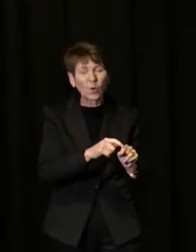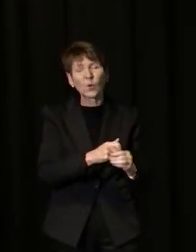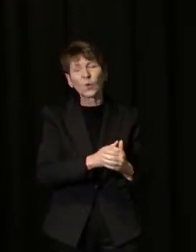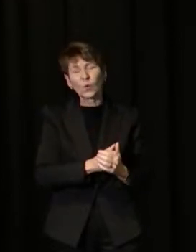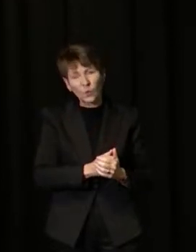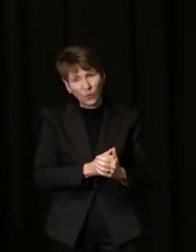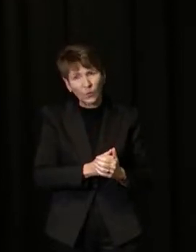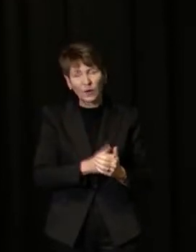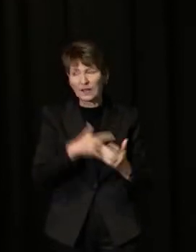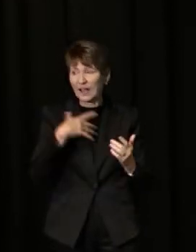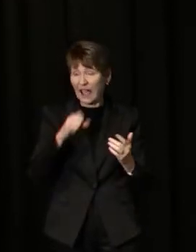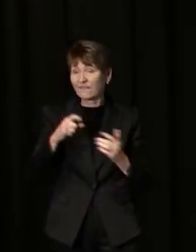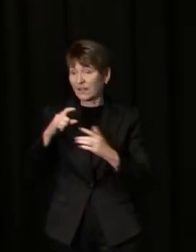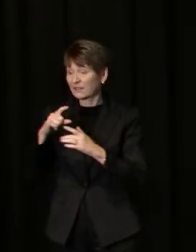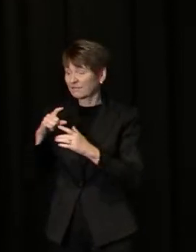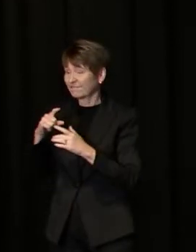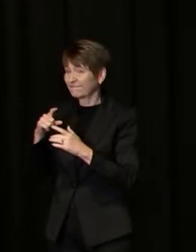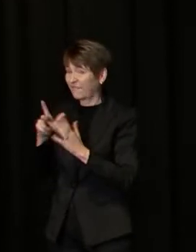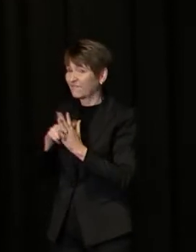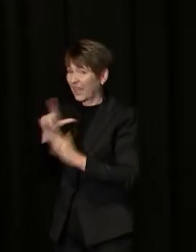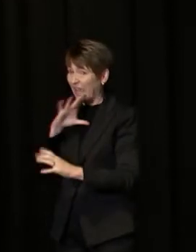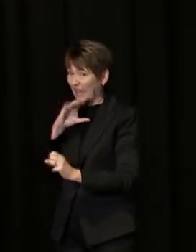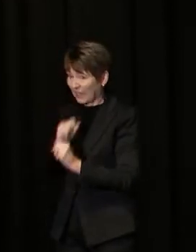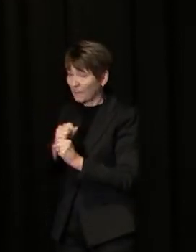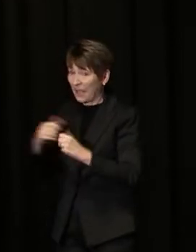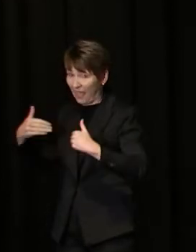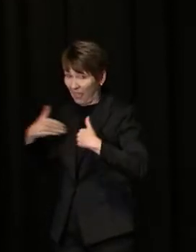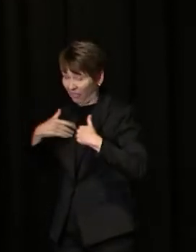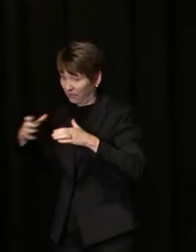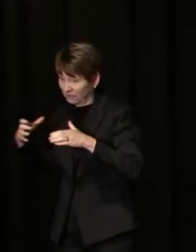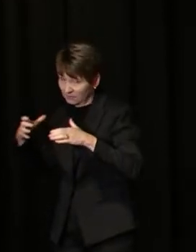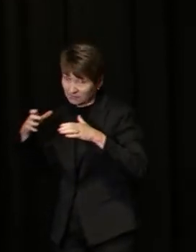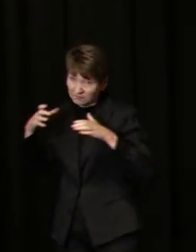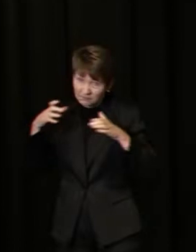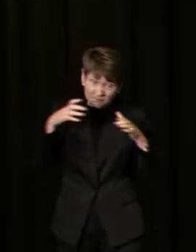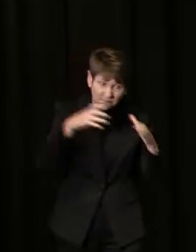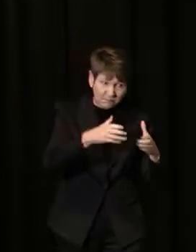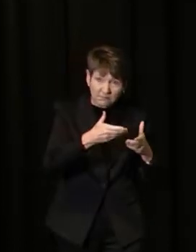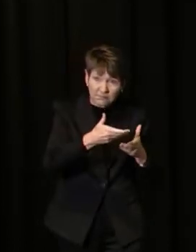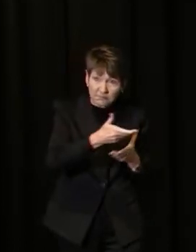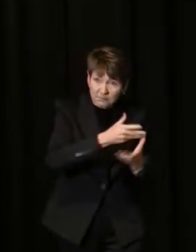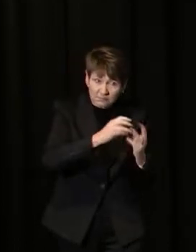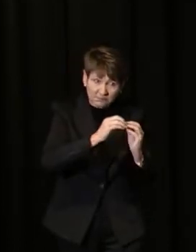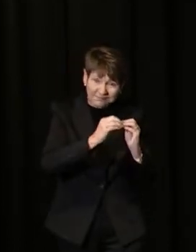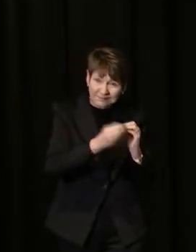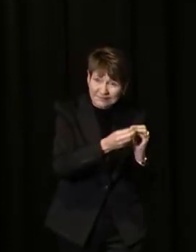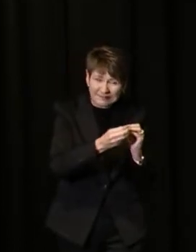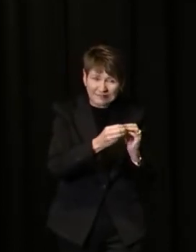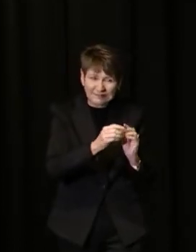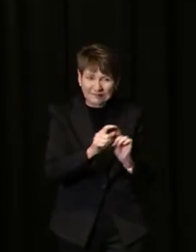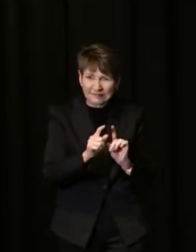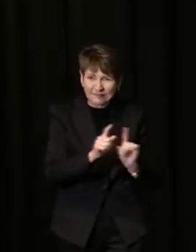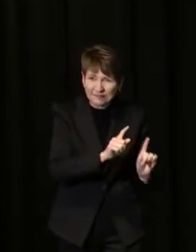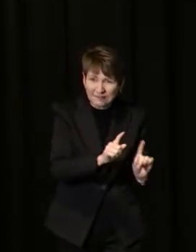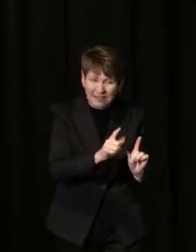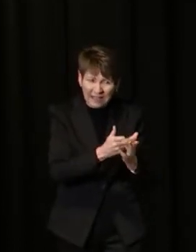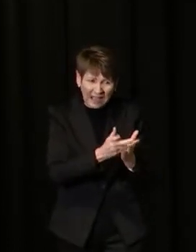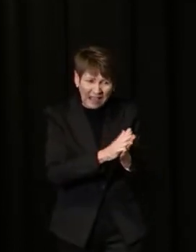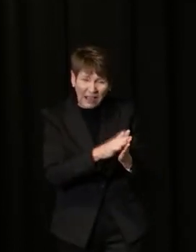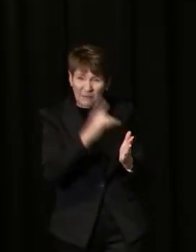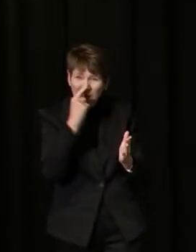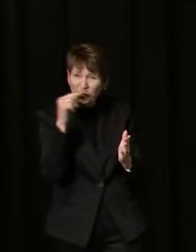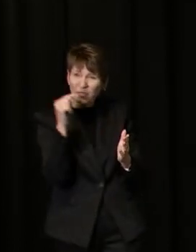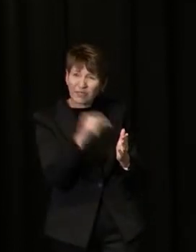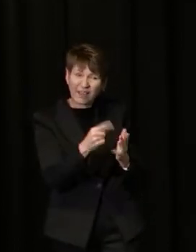met and sought some further assurances from the Commonwealth and the operator, and we're looking forward